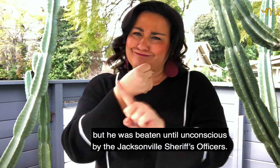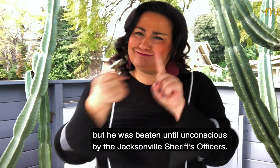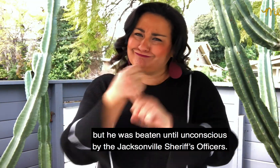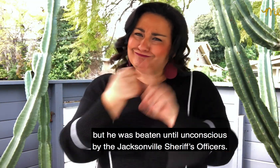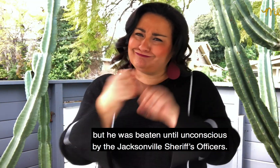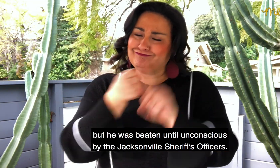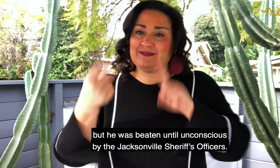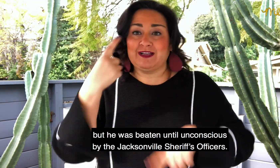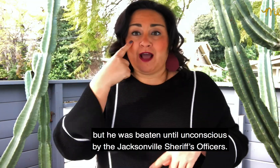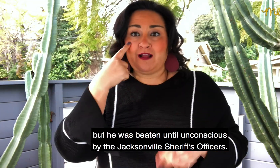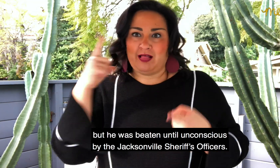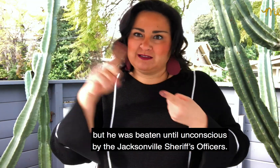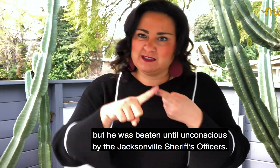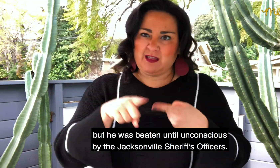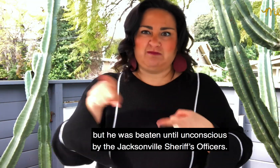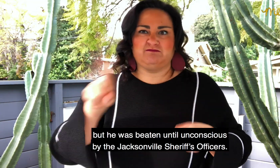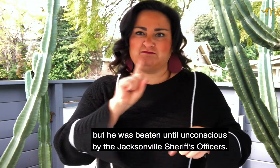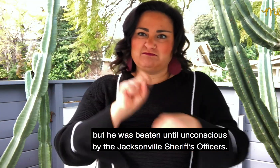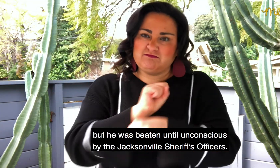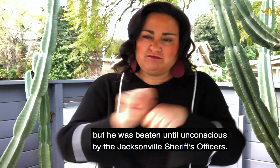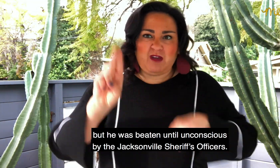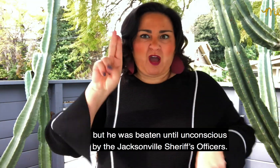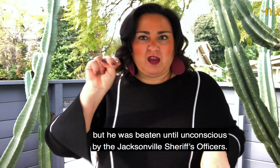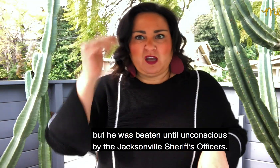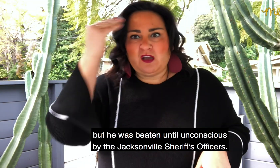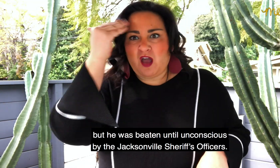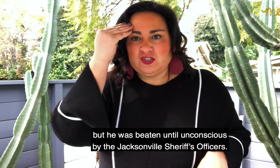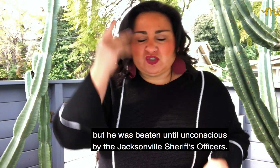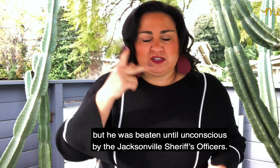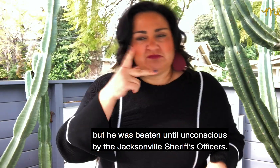but he was beaten until unconscious by Jacksonville sheriff's officers.